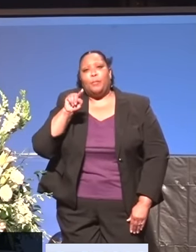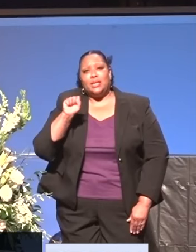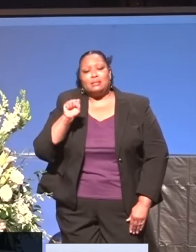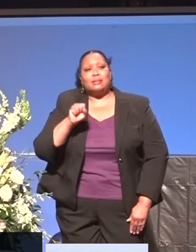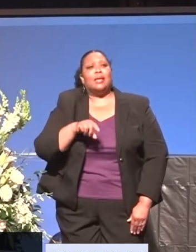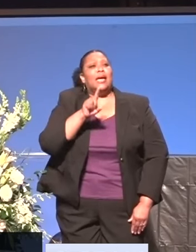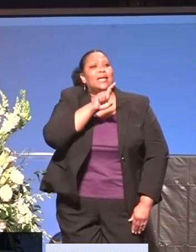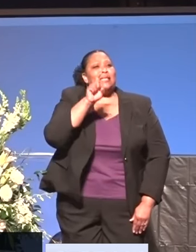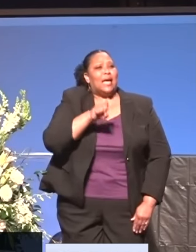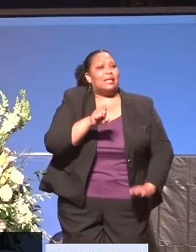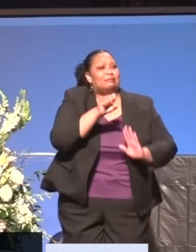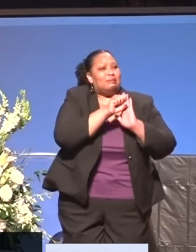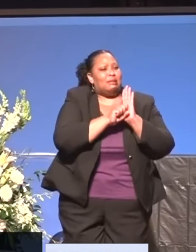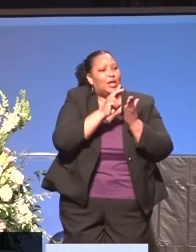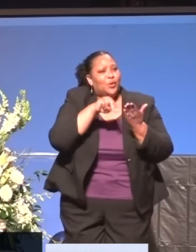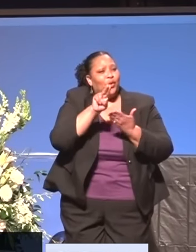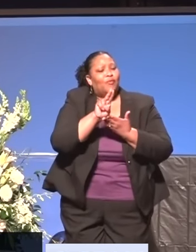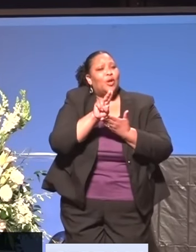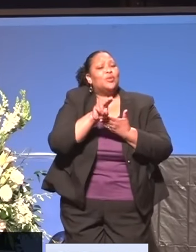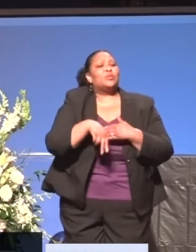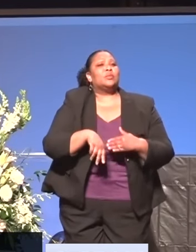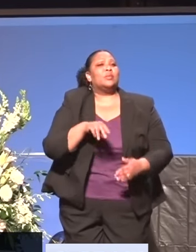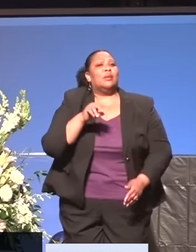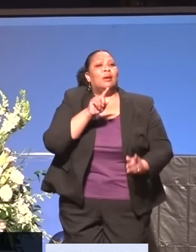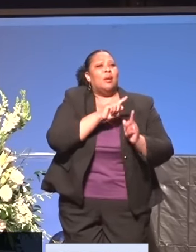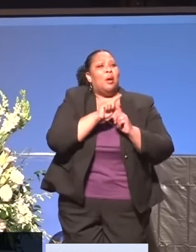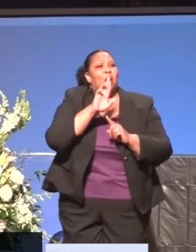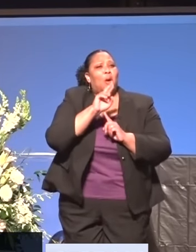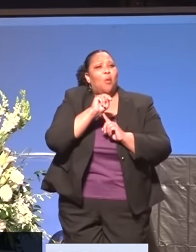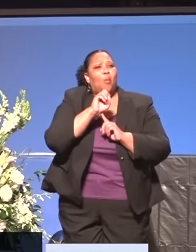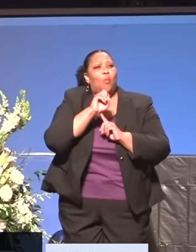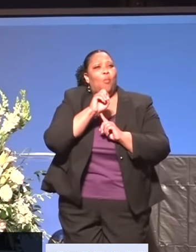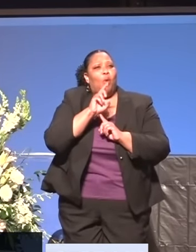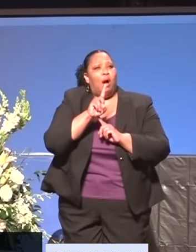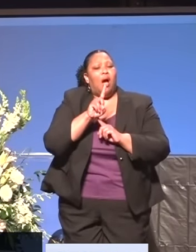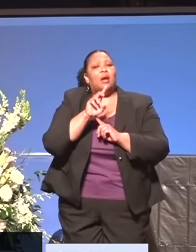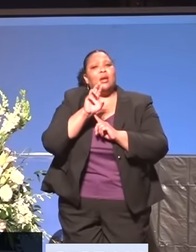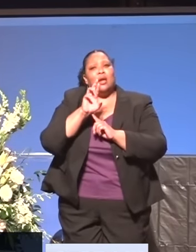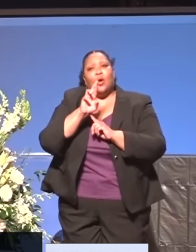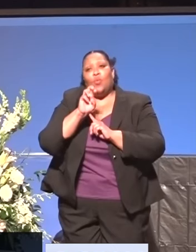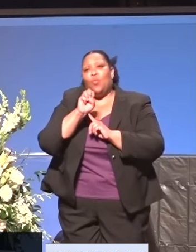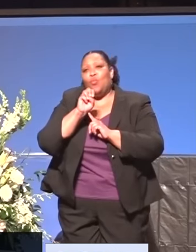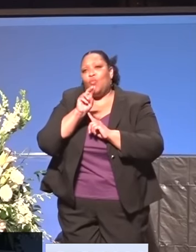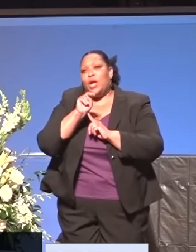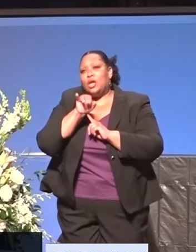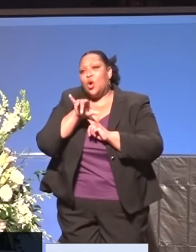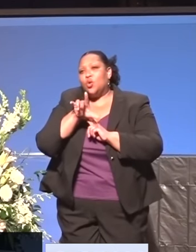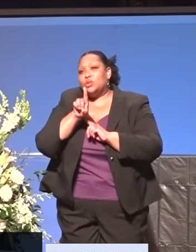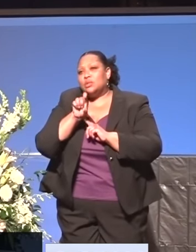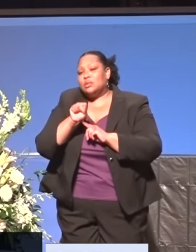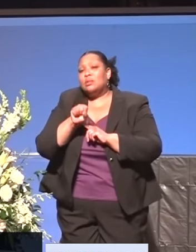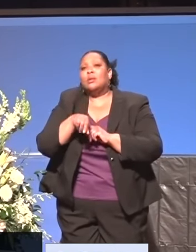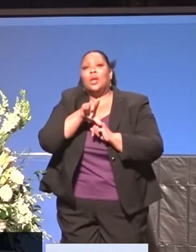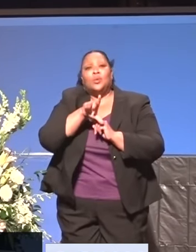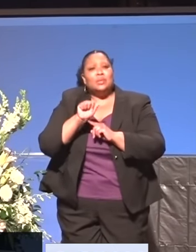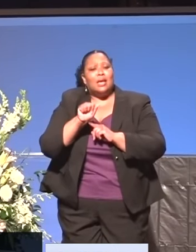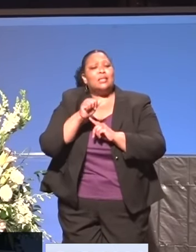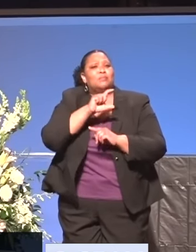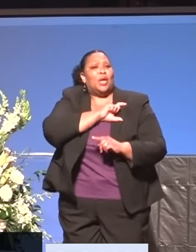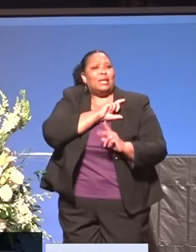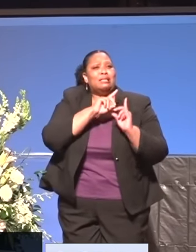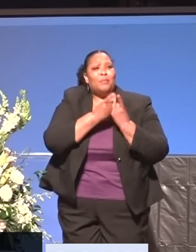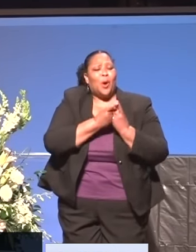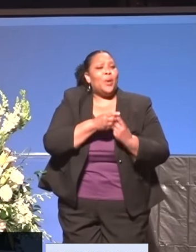University, State Representative Ronald Ron Reynolds, Los Angeles Police Department, City of Los